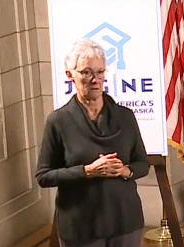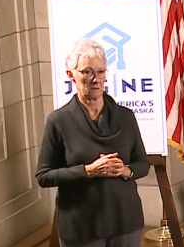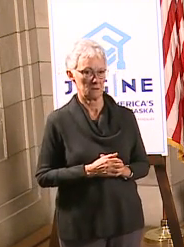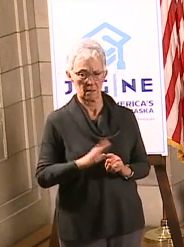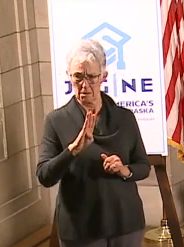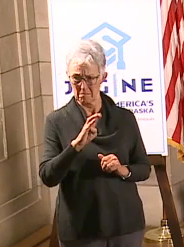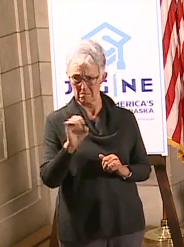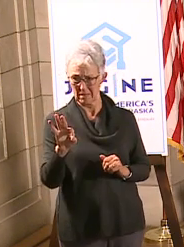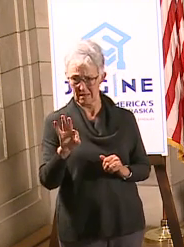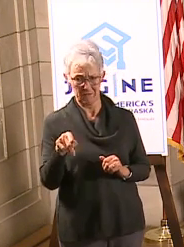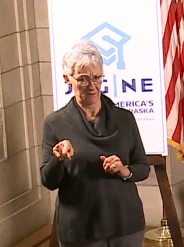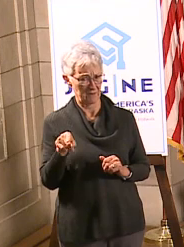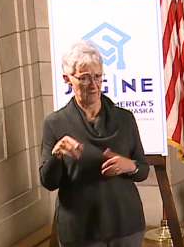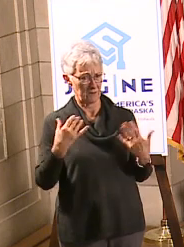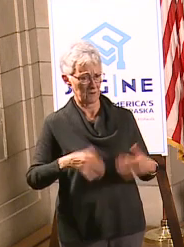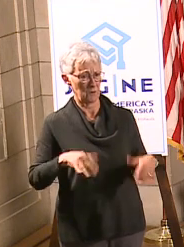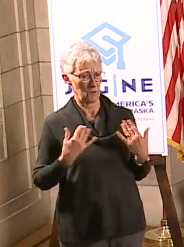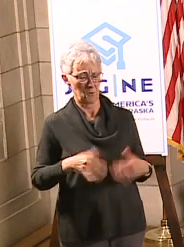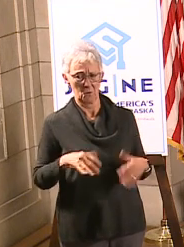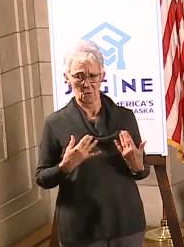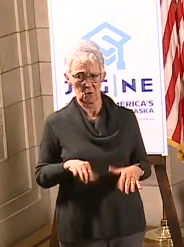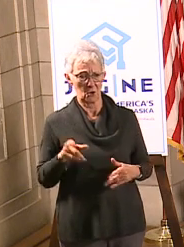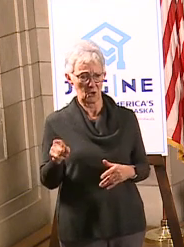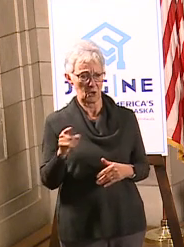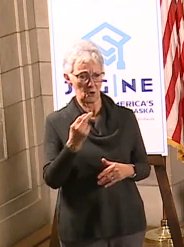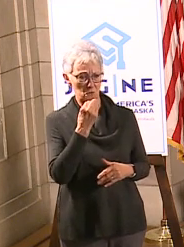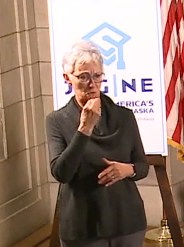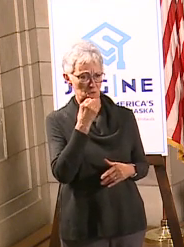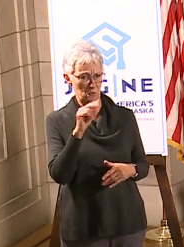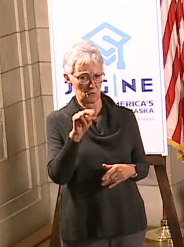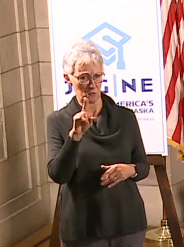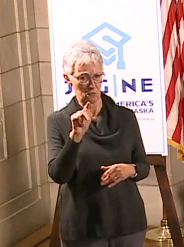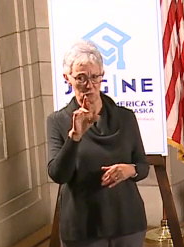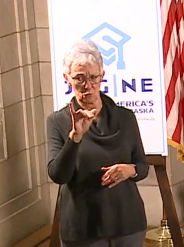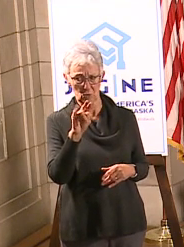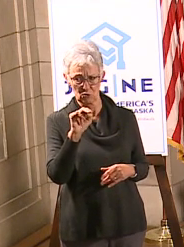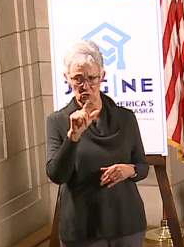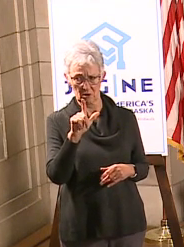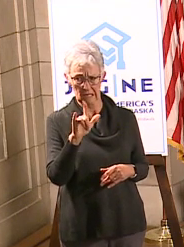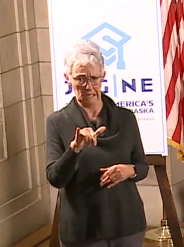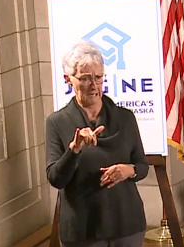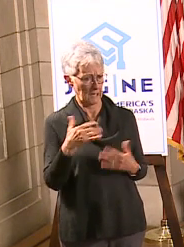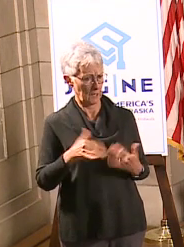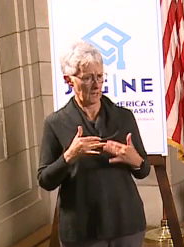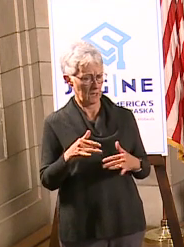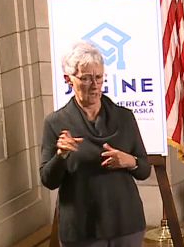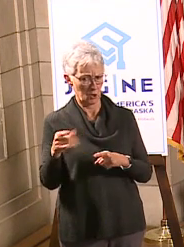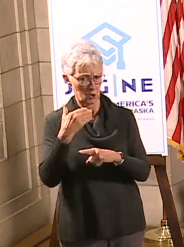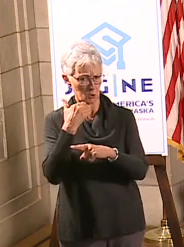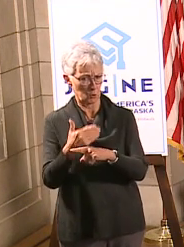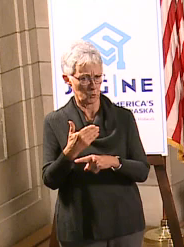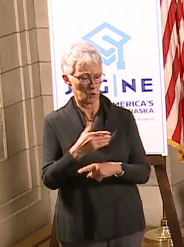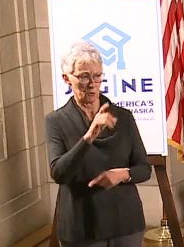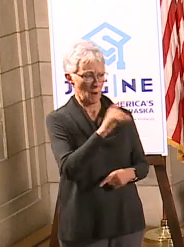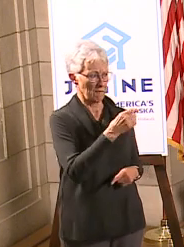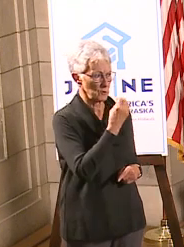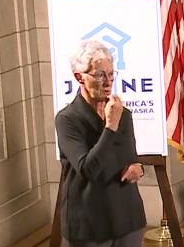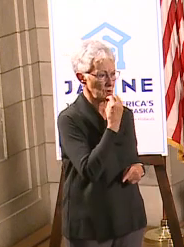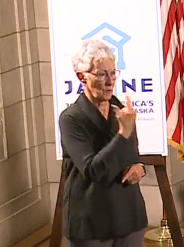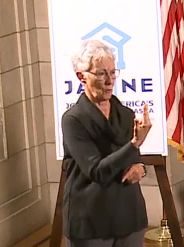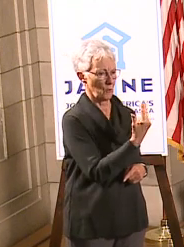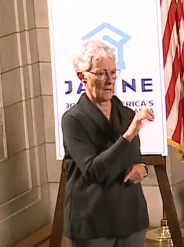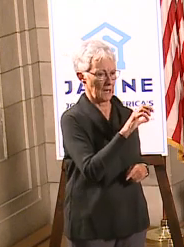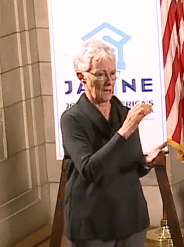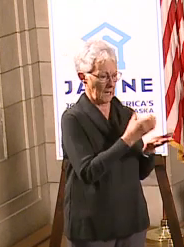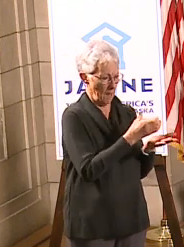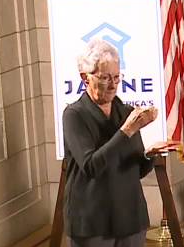source than beef, more nutritionally dense. For example, you would have to eat 3 cups of quinoa or 3 cups of